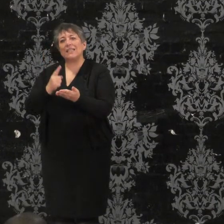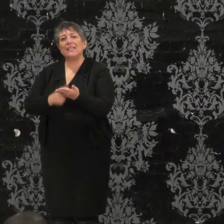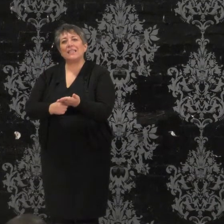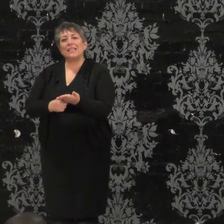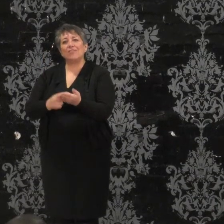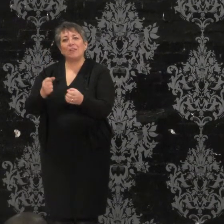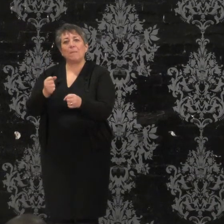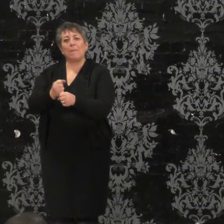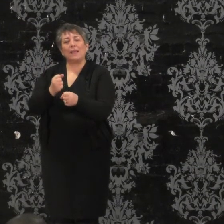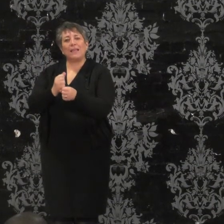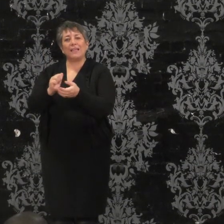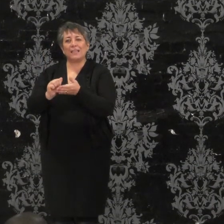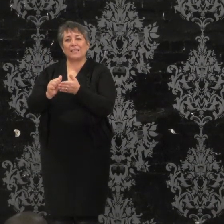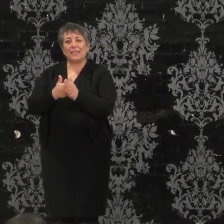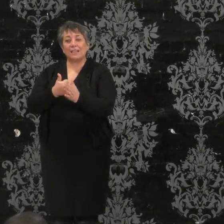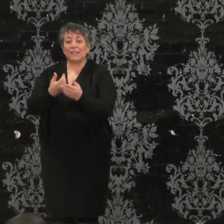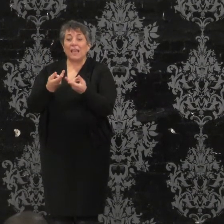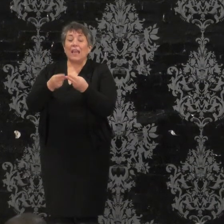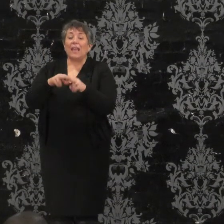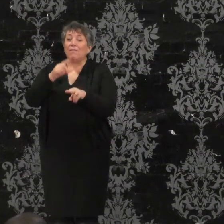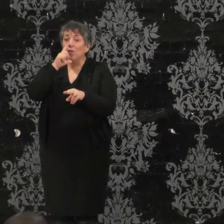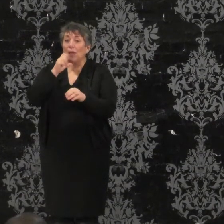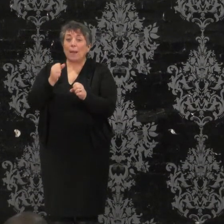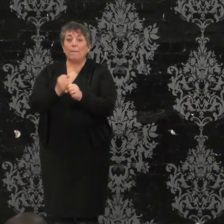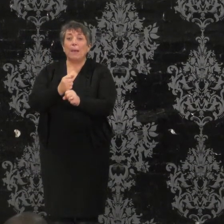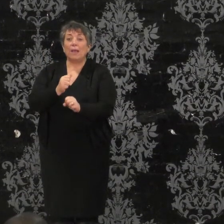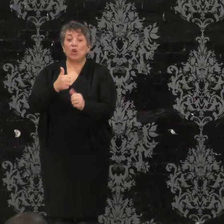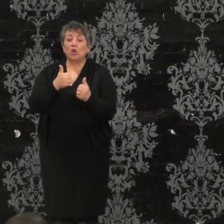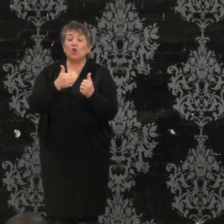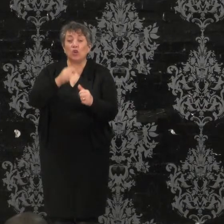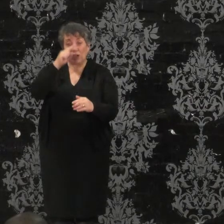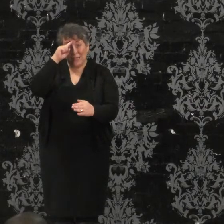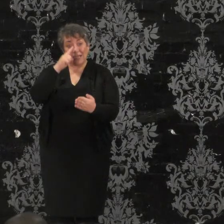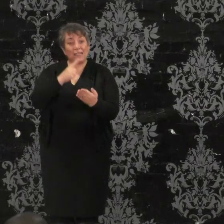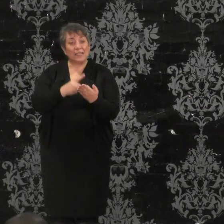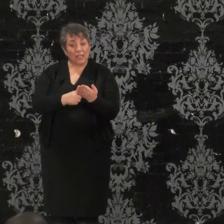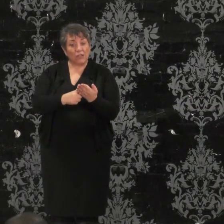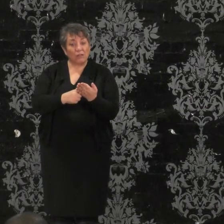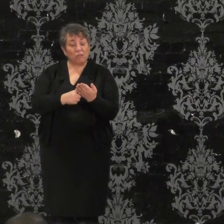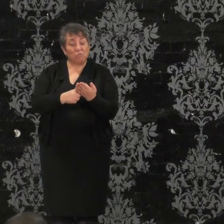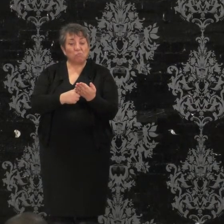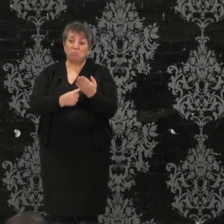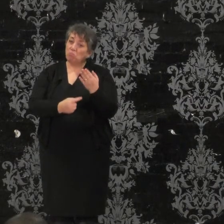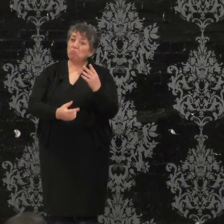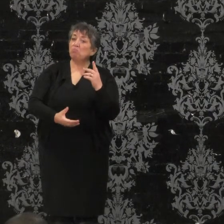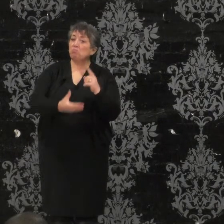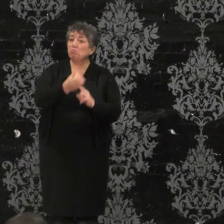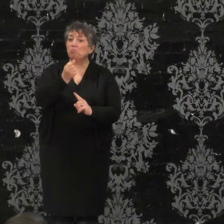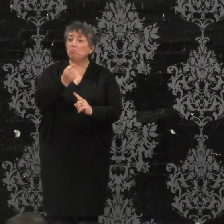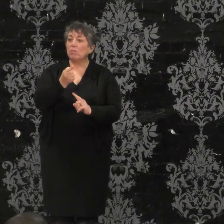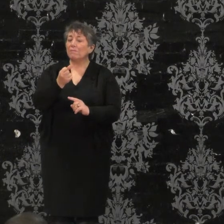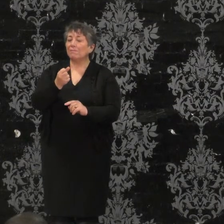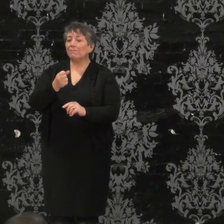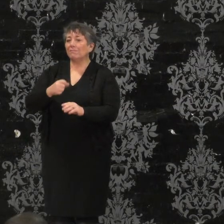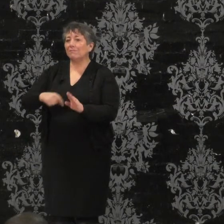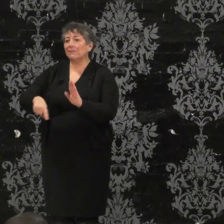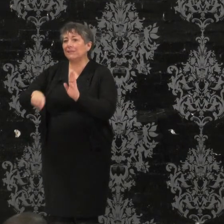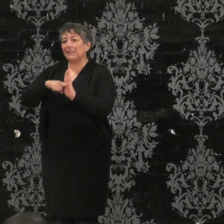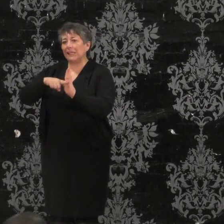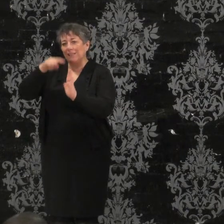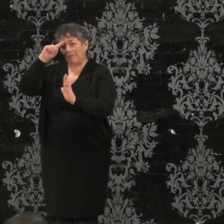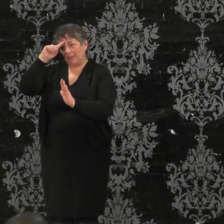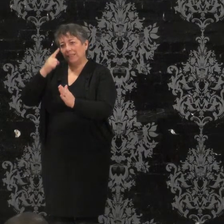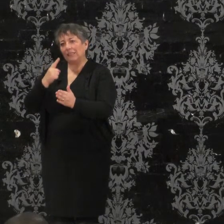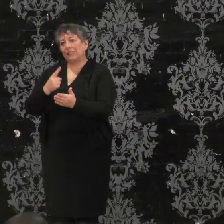can have good outcomes. But when you make negative decisions, you can have negative outcomes. These are things